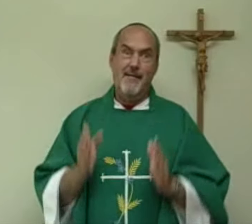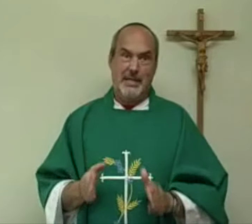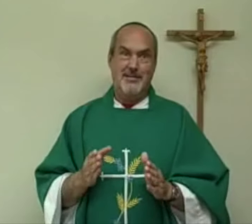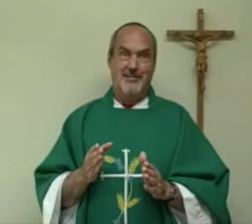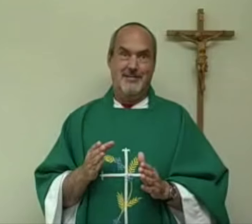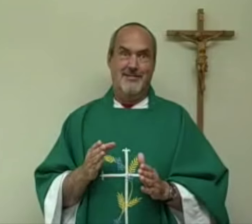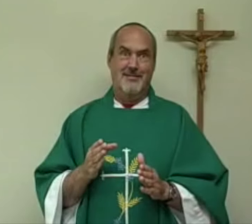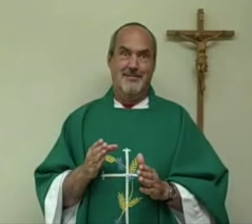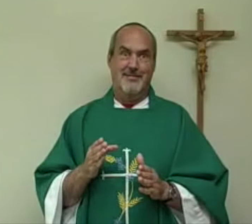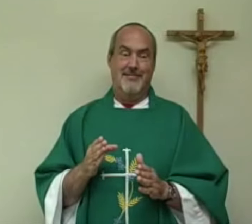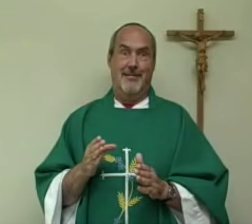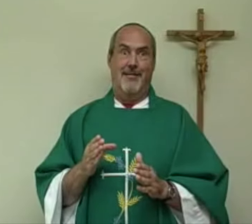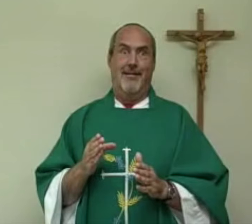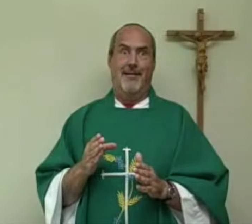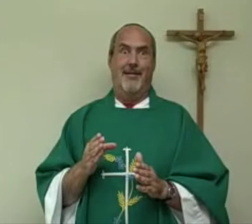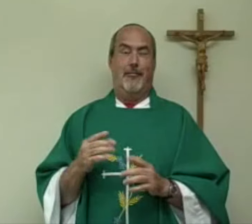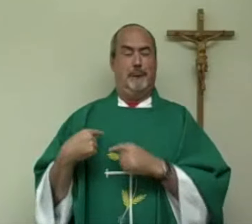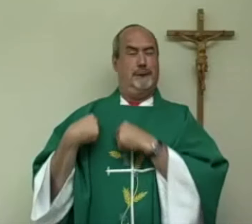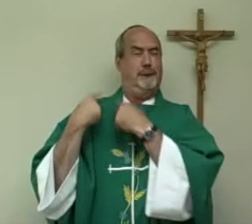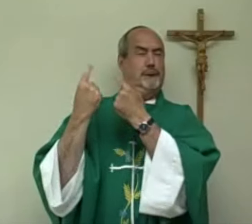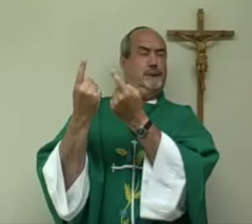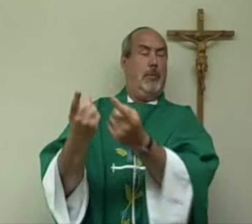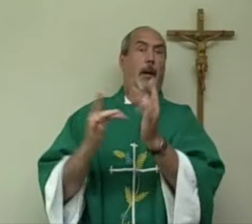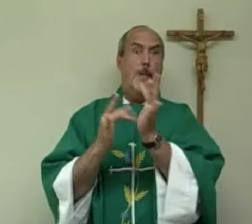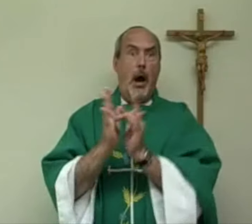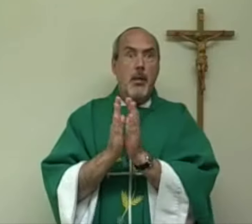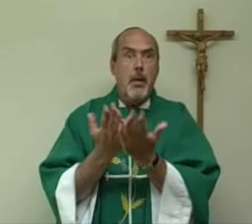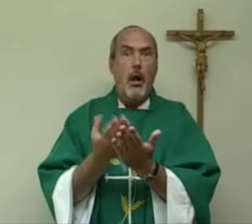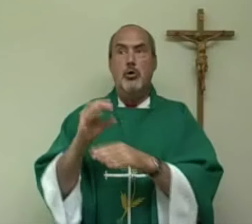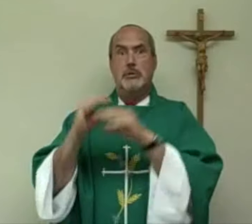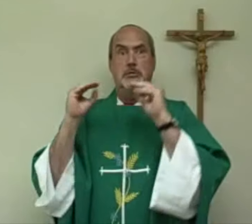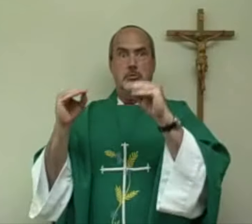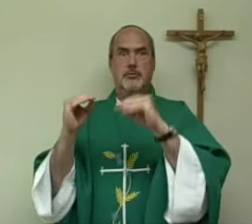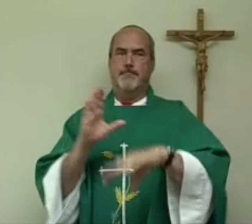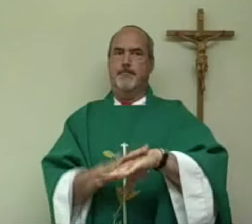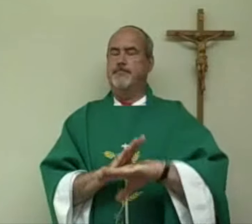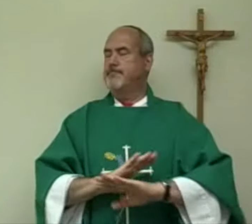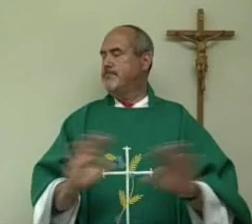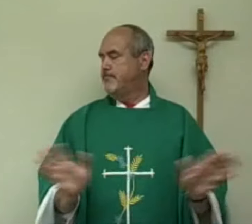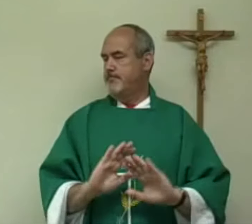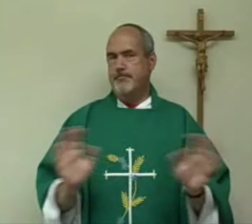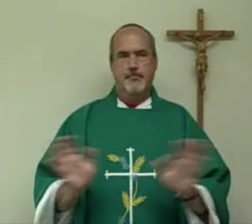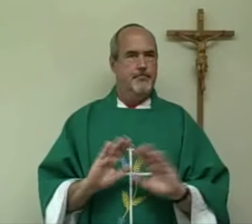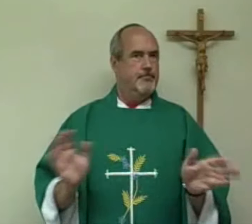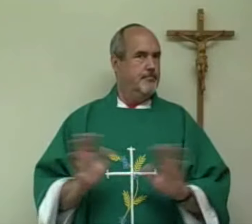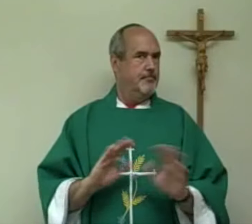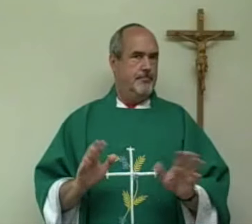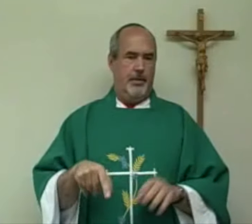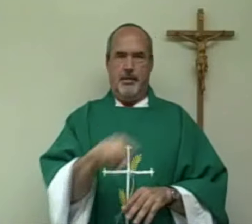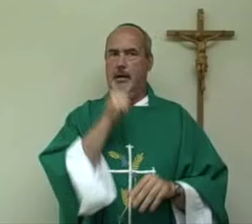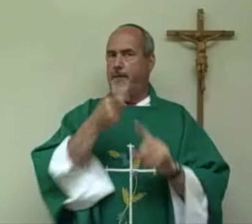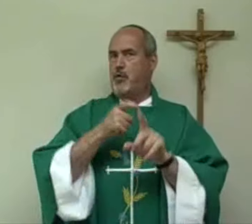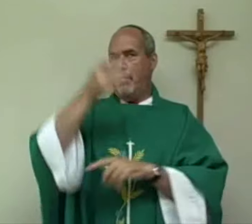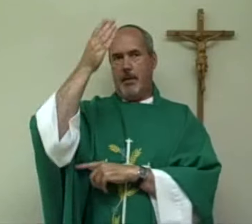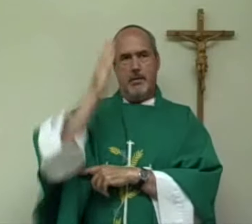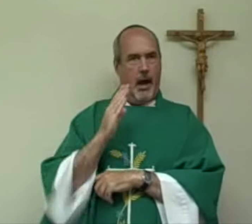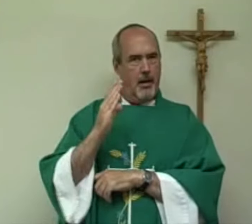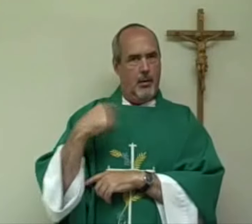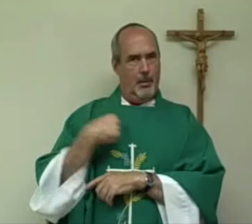That is what we consider false prophecy. And the Bible and the teachings have always warned us that